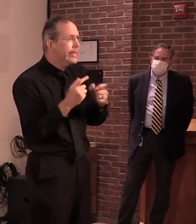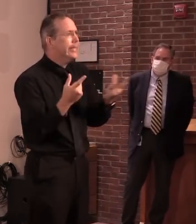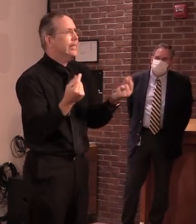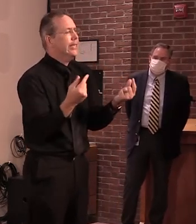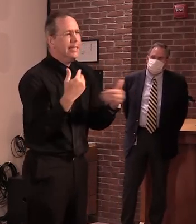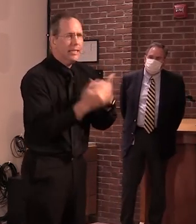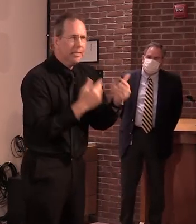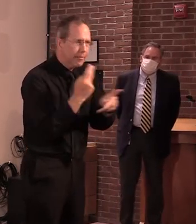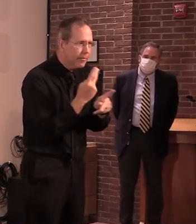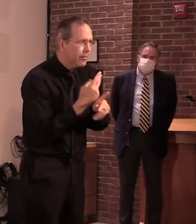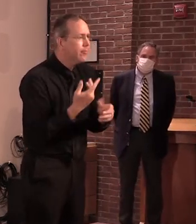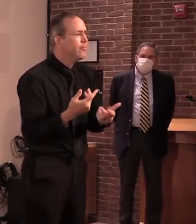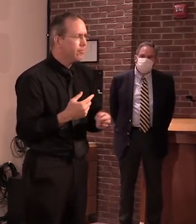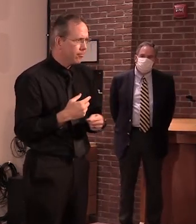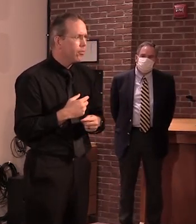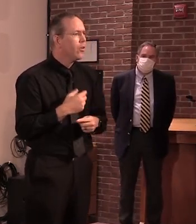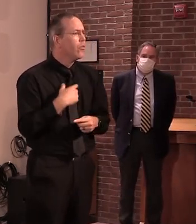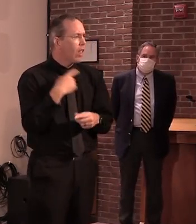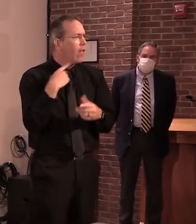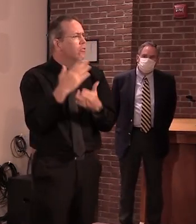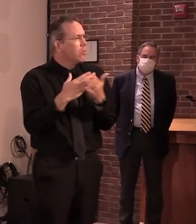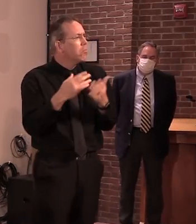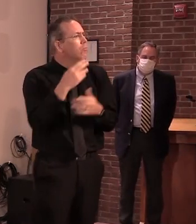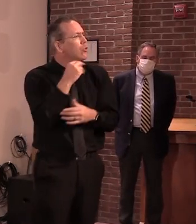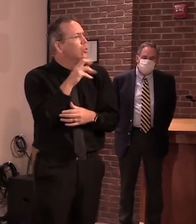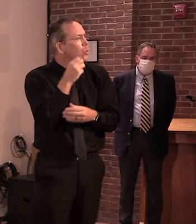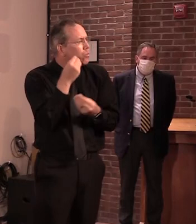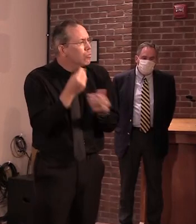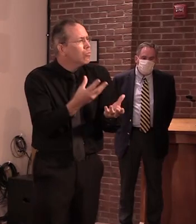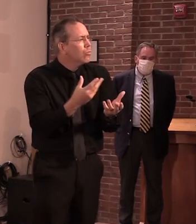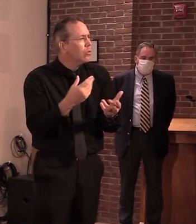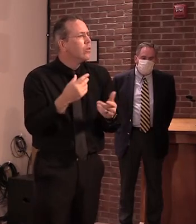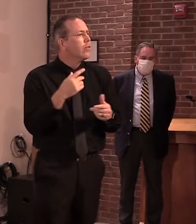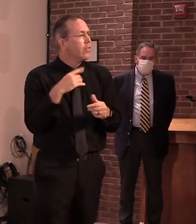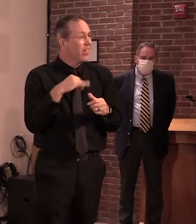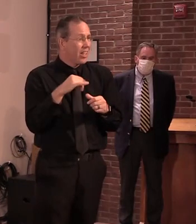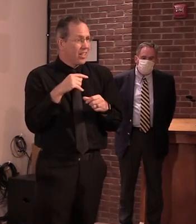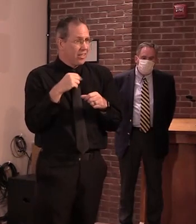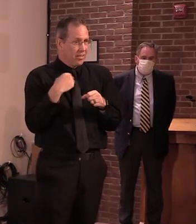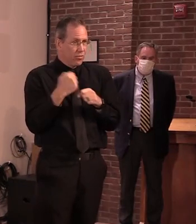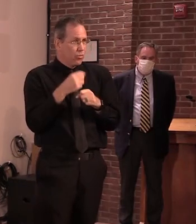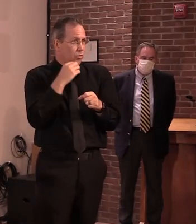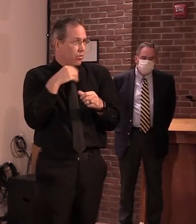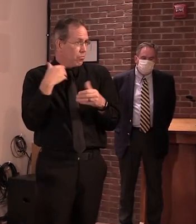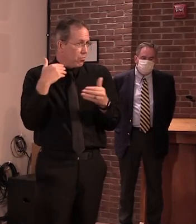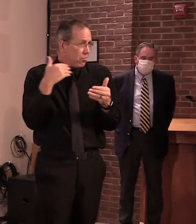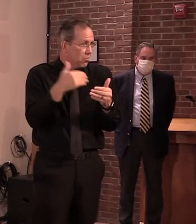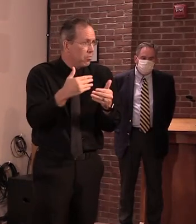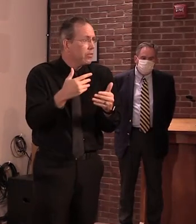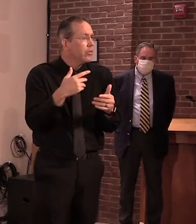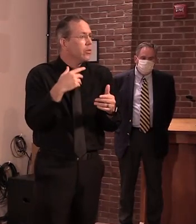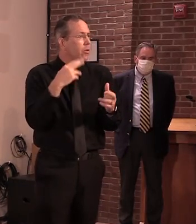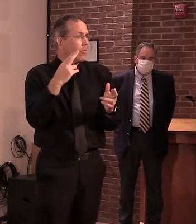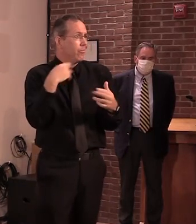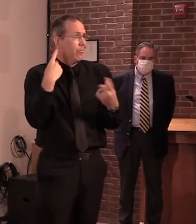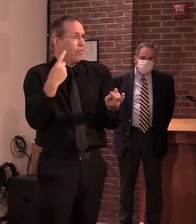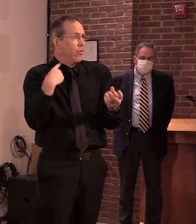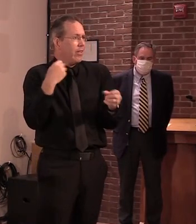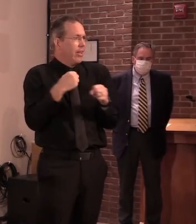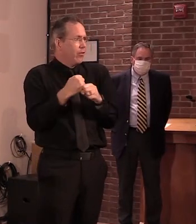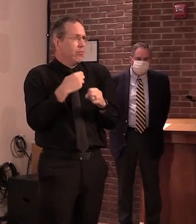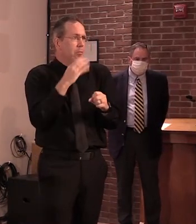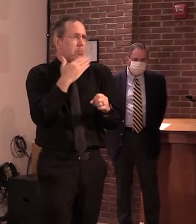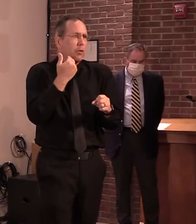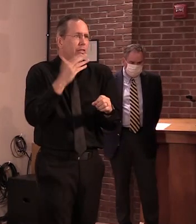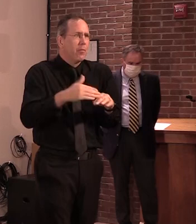coming in terms of closing out the year end. We're better off than we had all thought we were going to be. So we